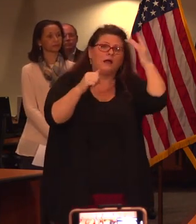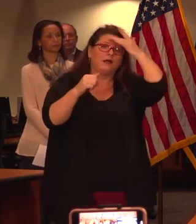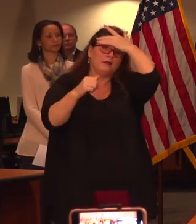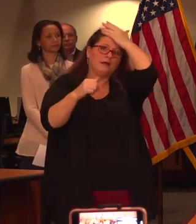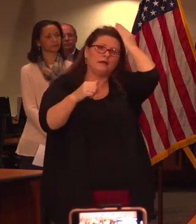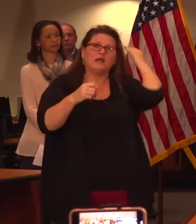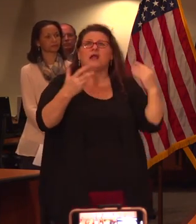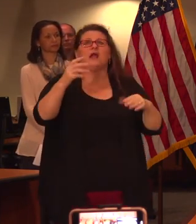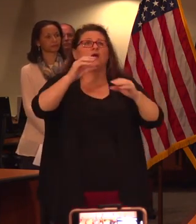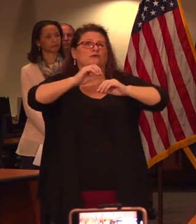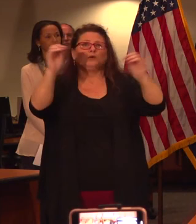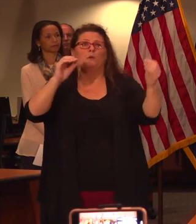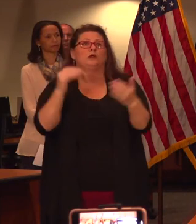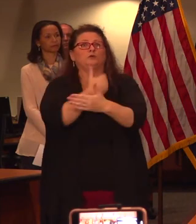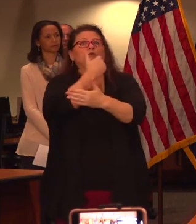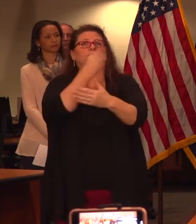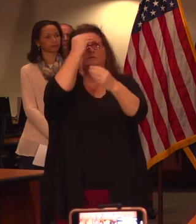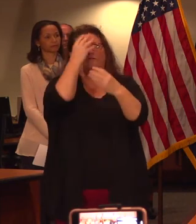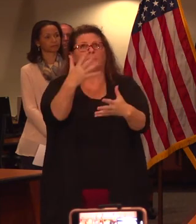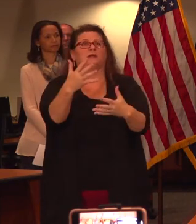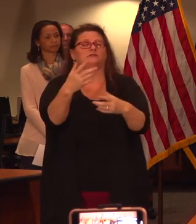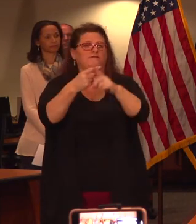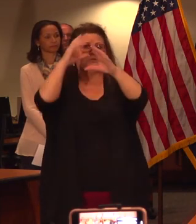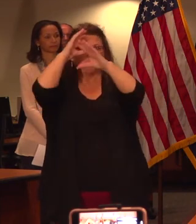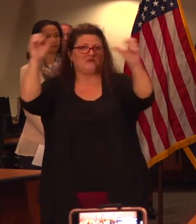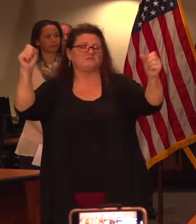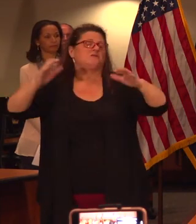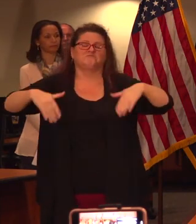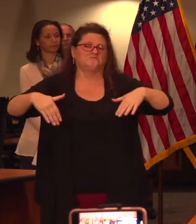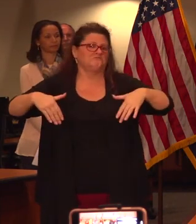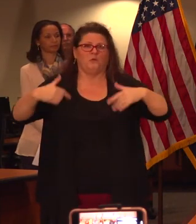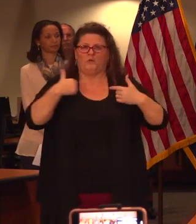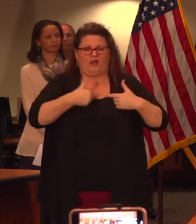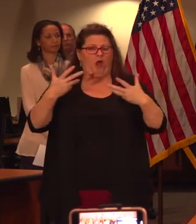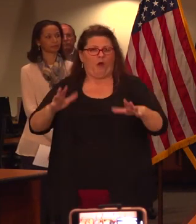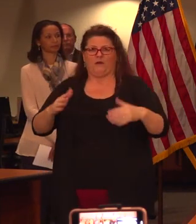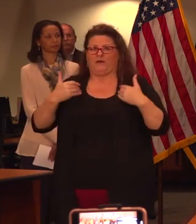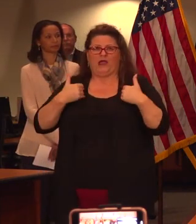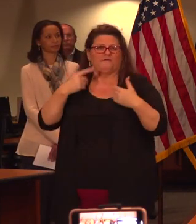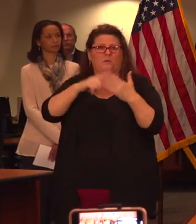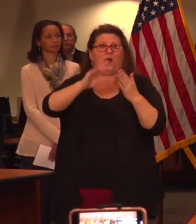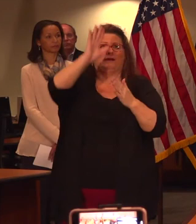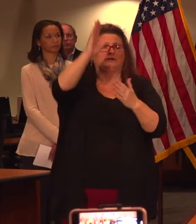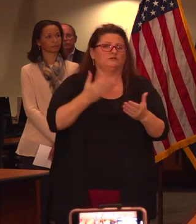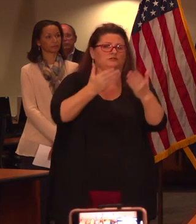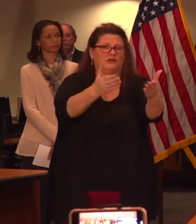there at all, nothing that we hadn't thought of to either have already implemented, planning to implement,